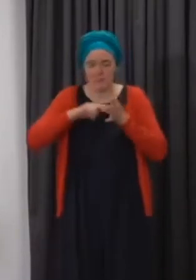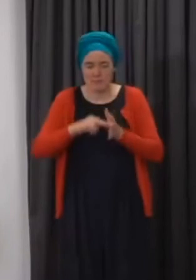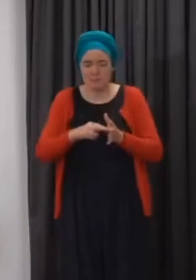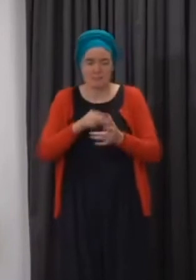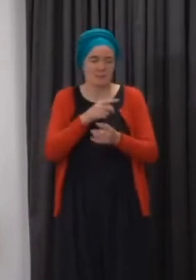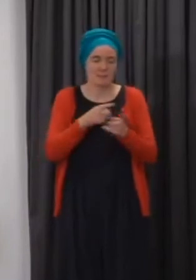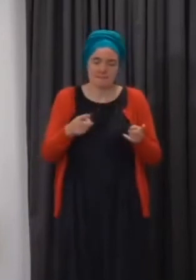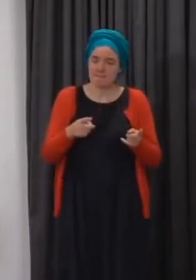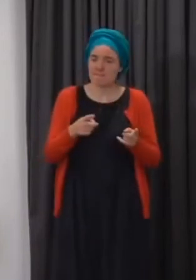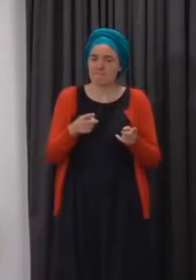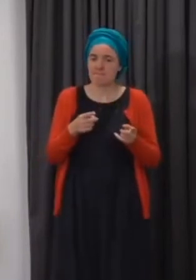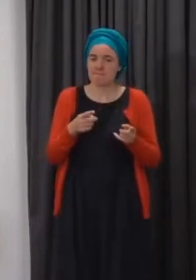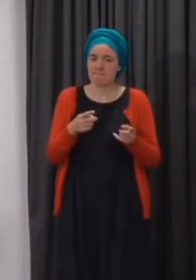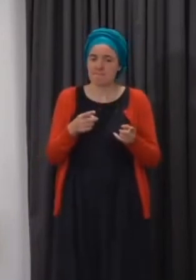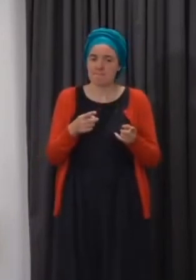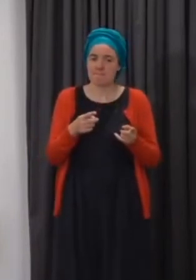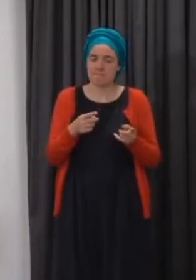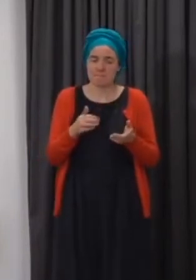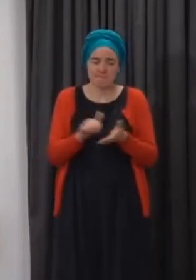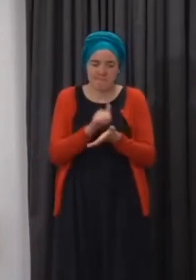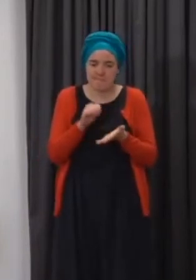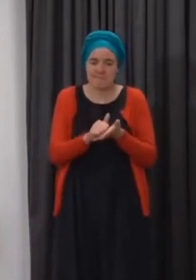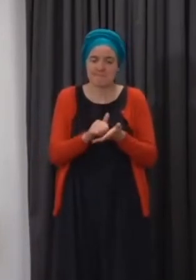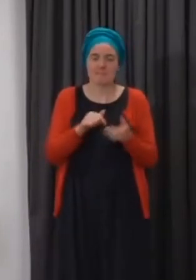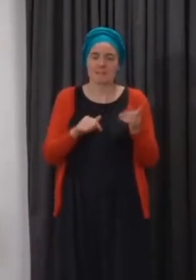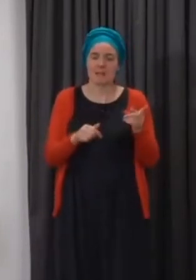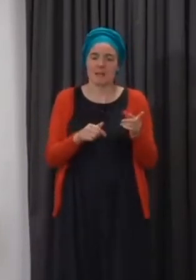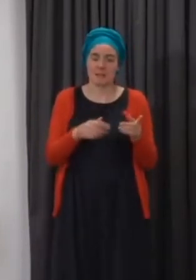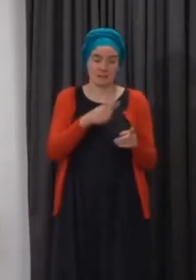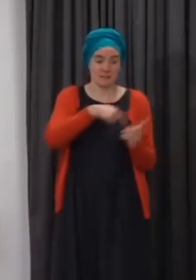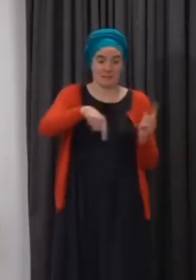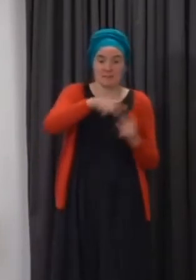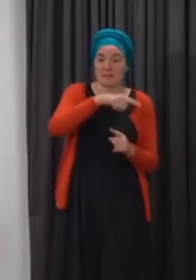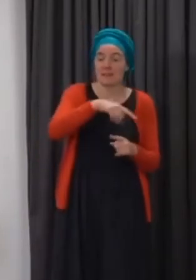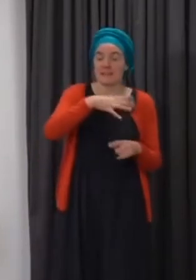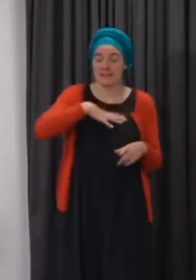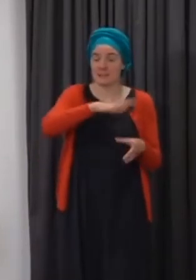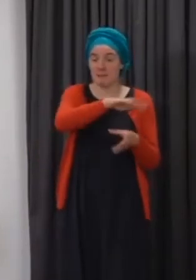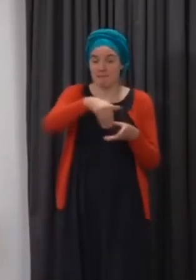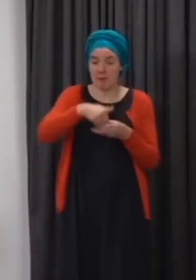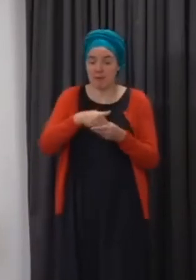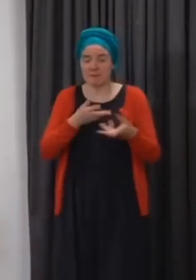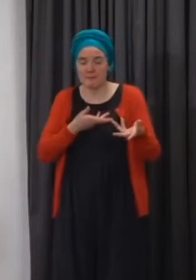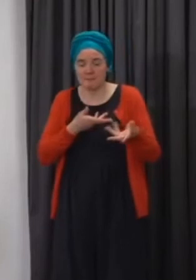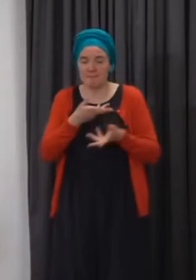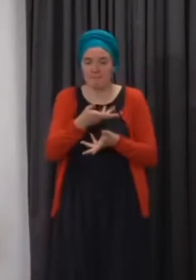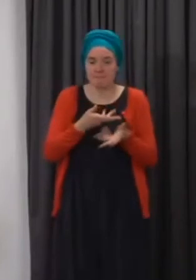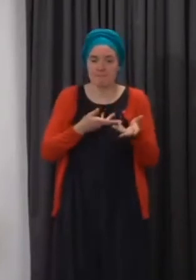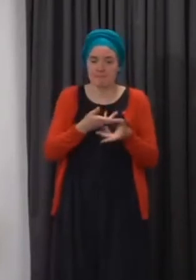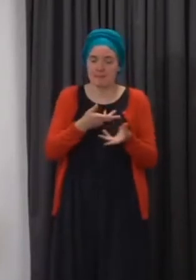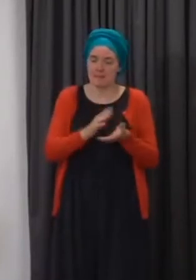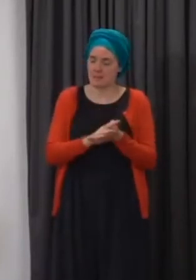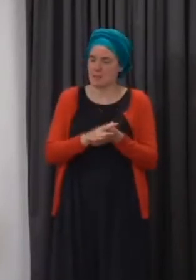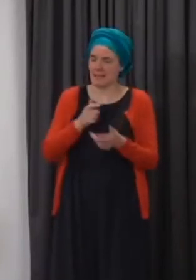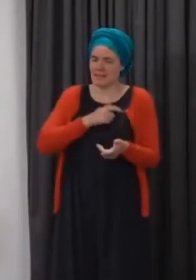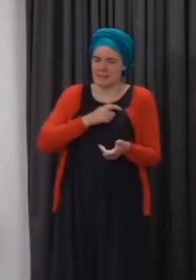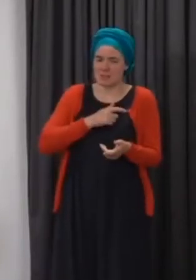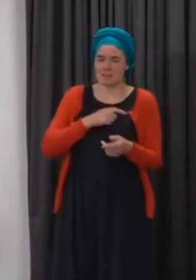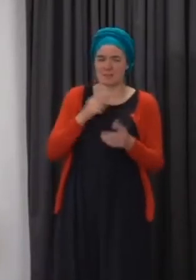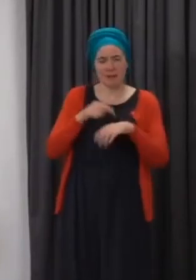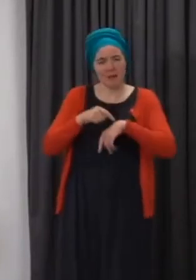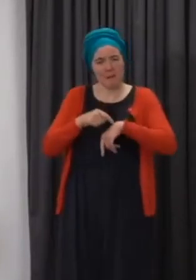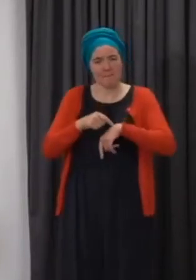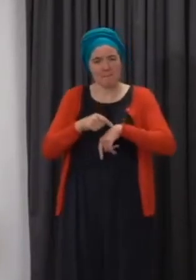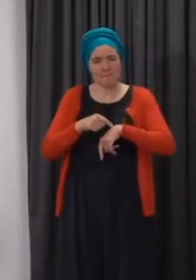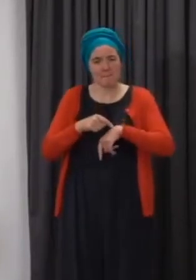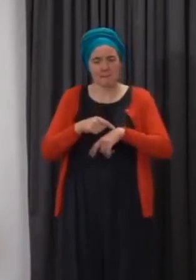discussion. Inevitably, it will be an anxious time for families. It will be anxious because of their loved ones, but I accept that when people have been through